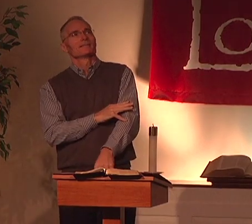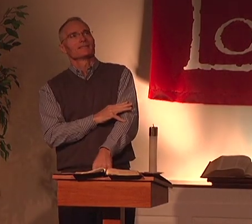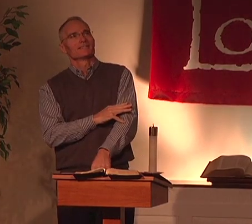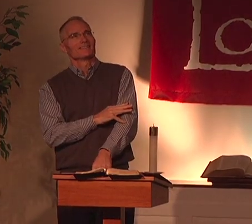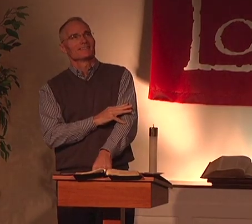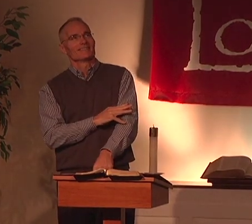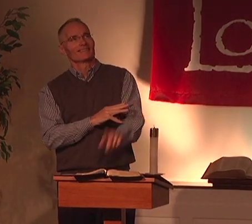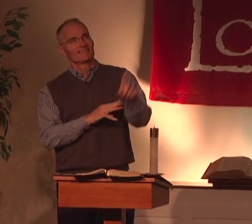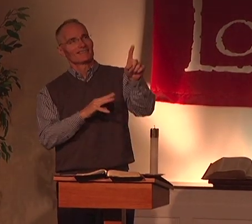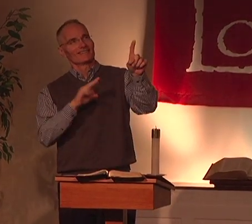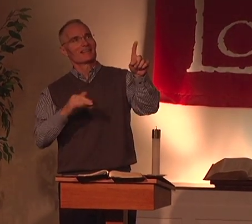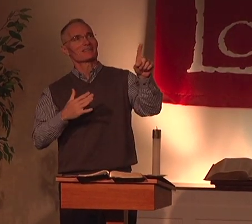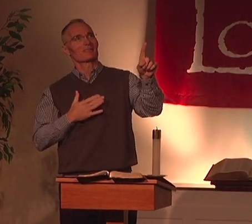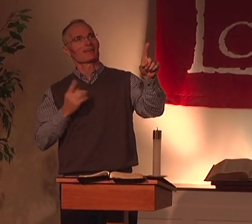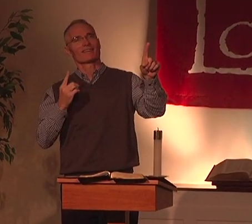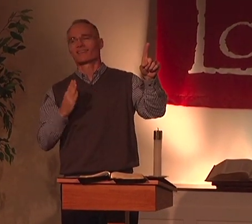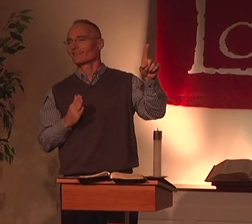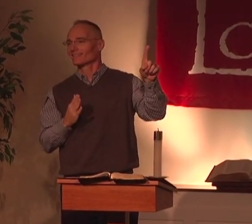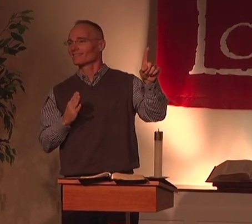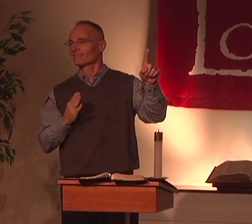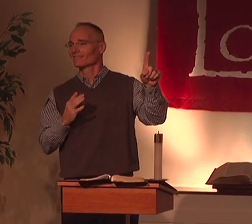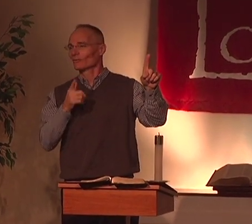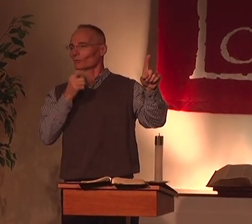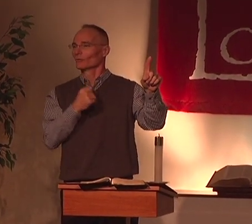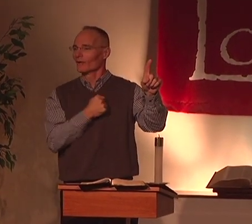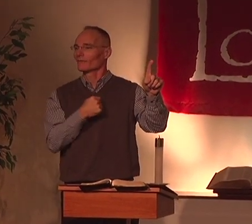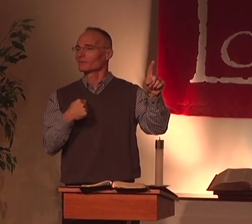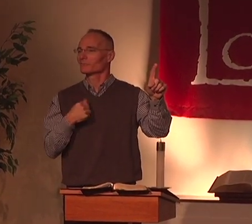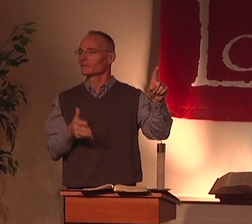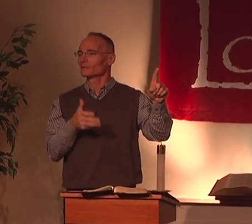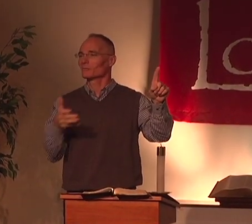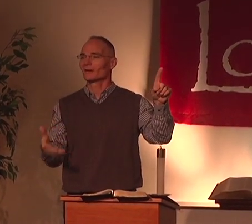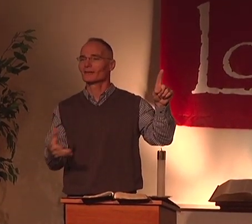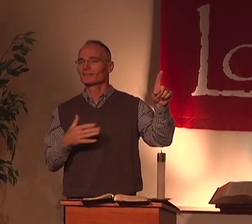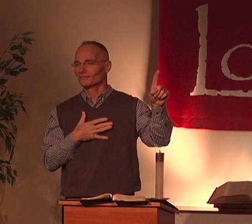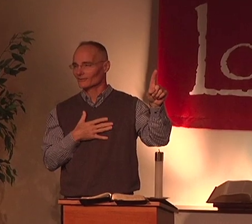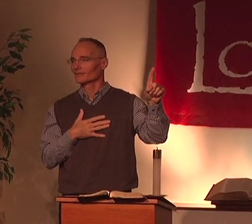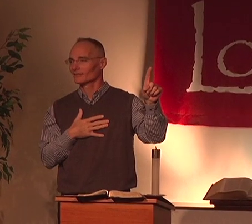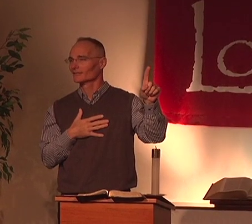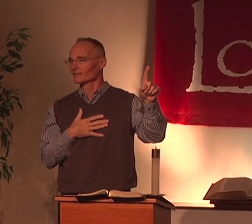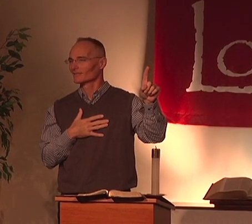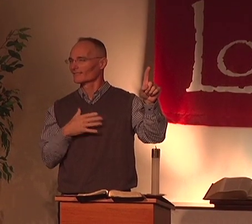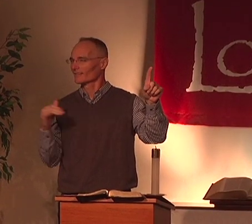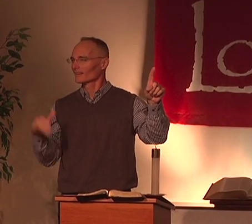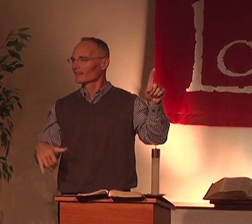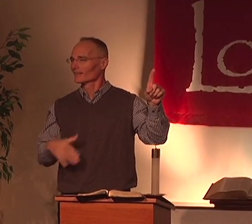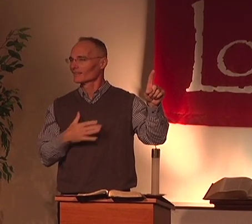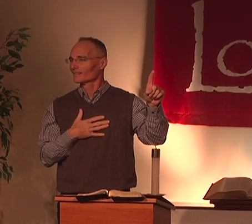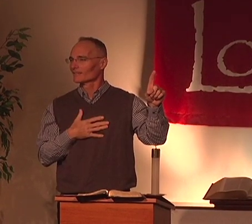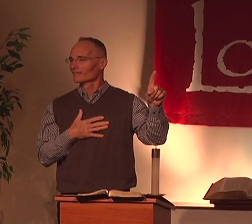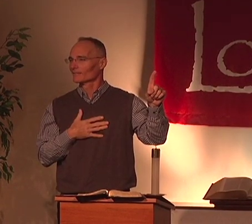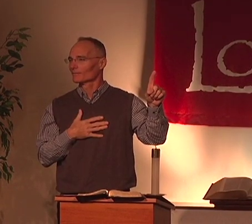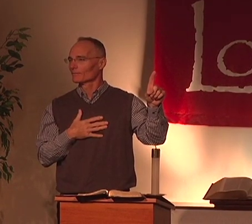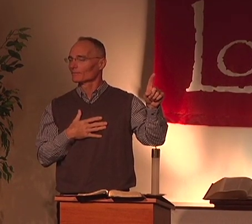And you get goosebumps And you say That's my God He loves me so much That